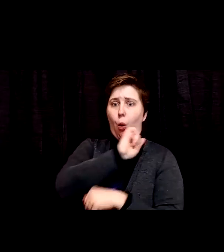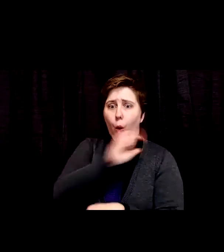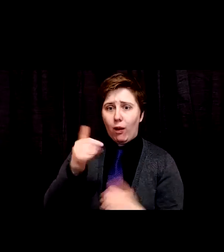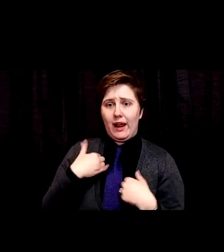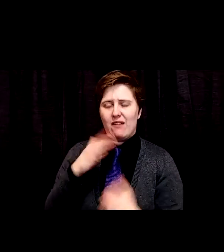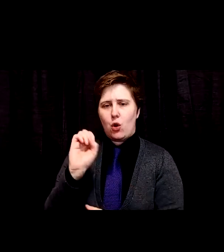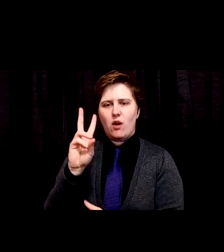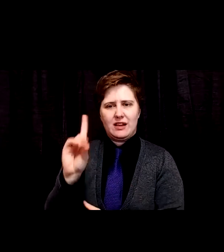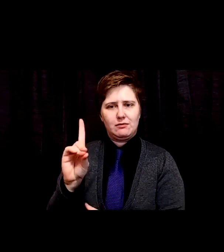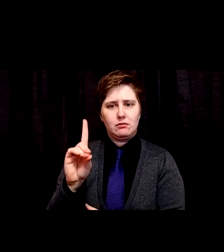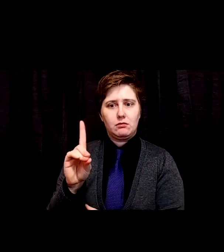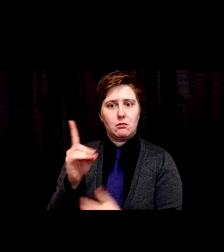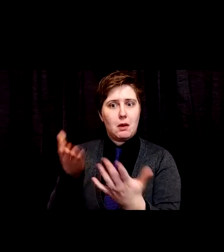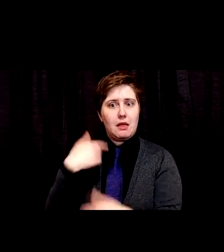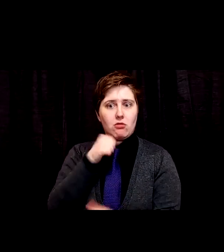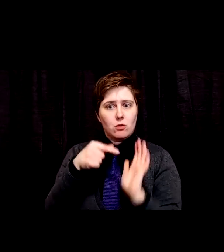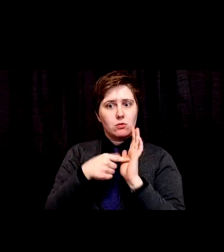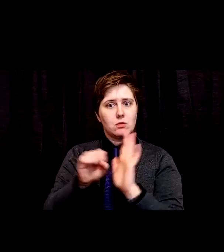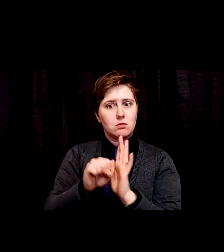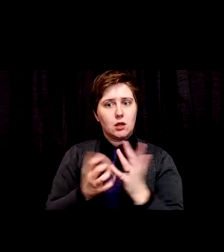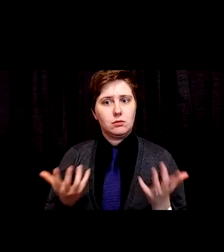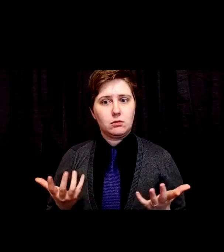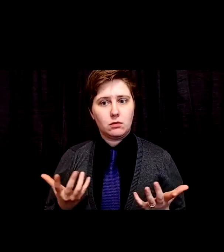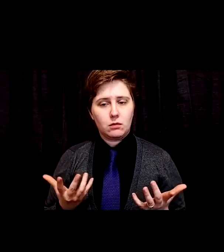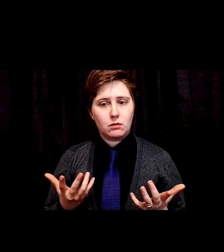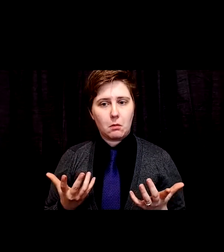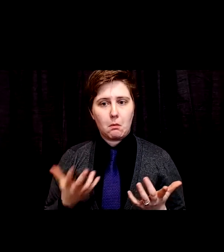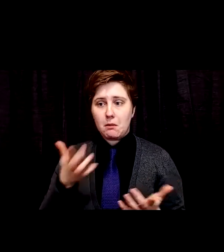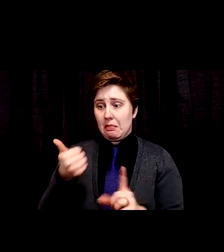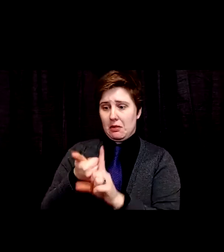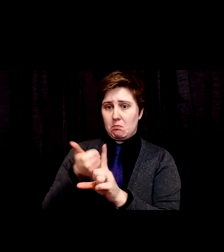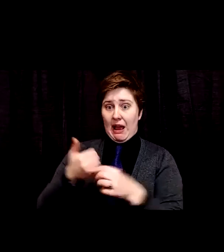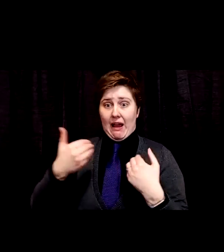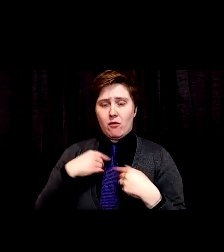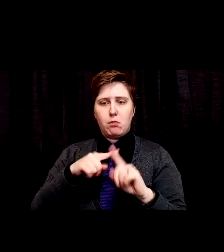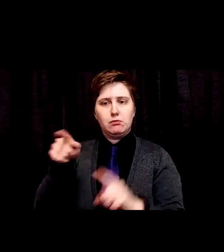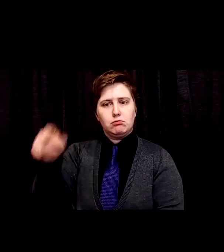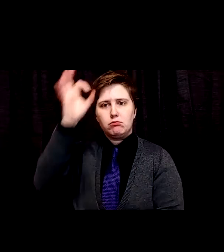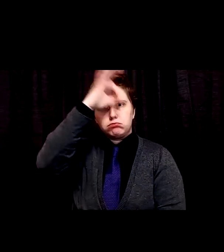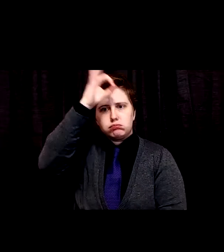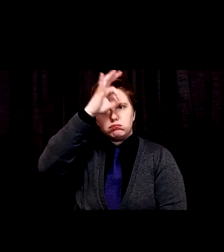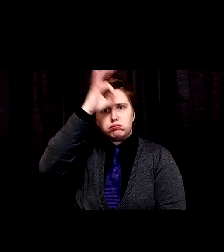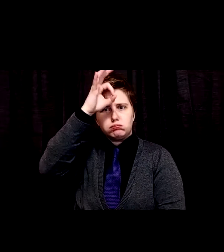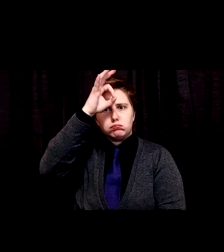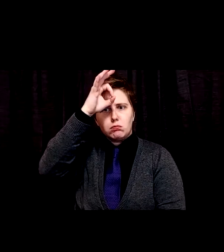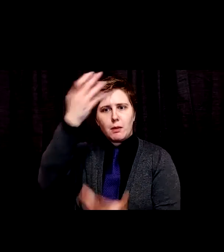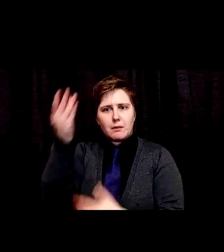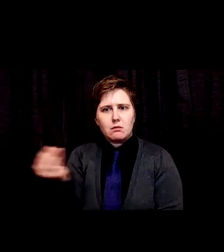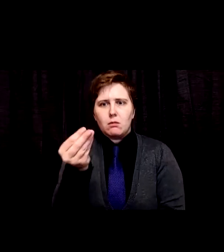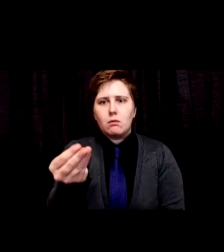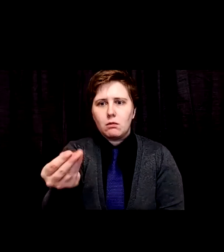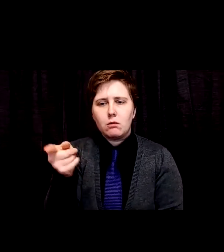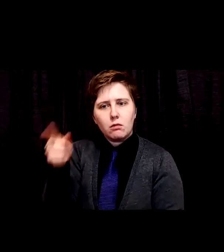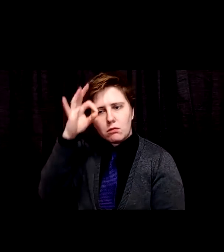that people are asymptomatic, that they could be shedding this virus and they would never know it right to you. Again, if